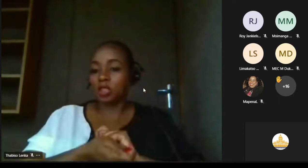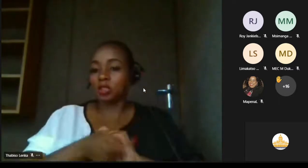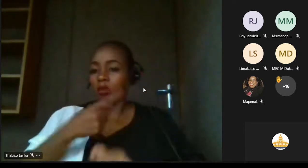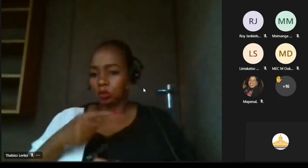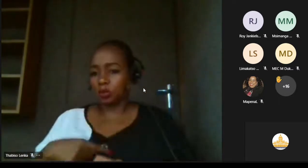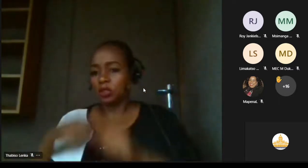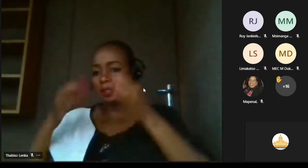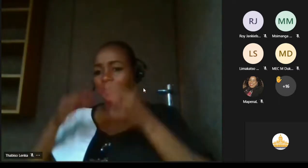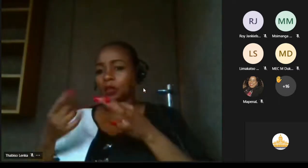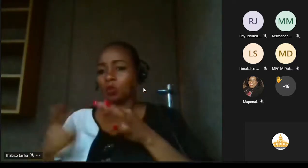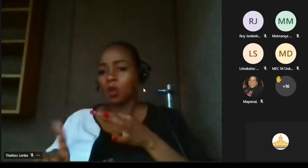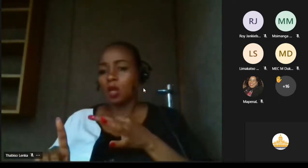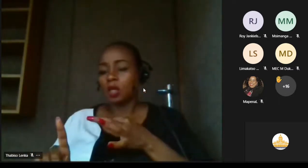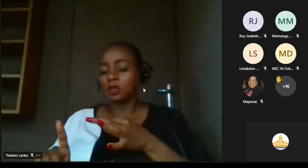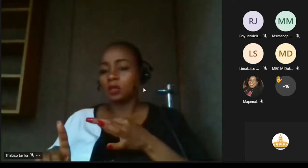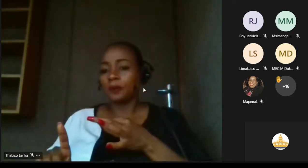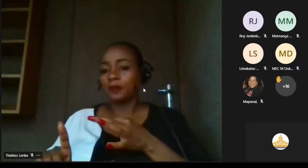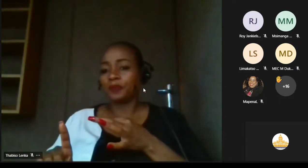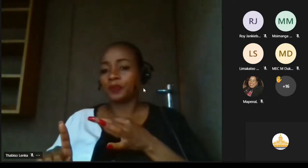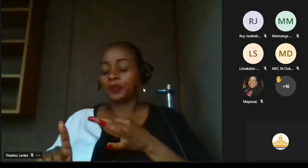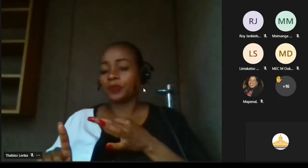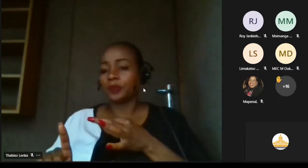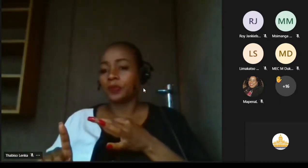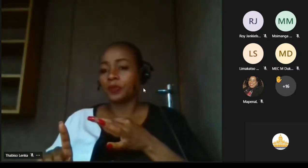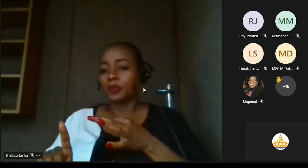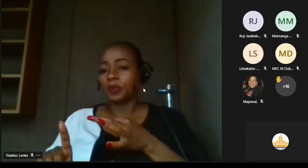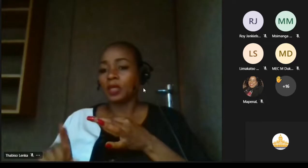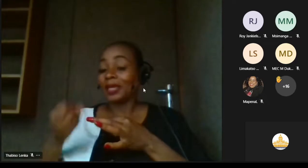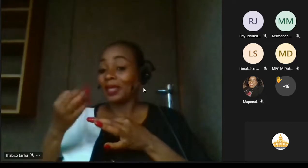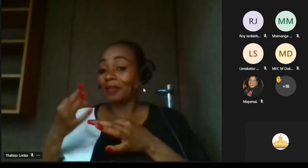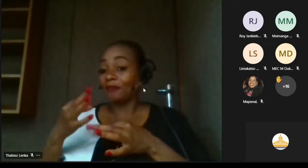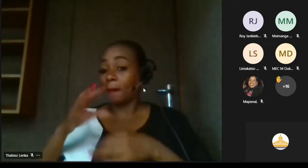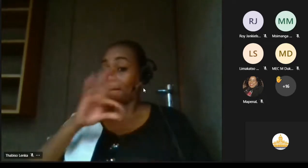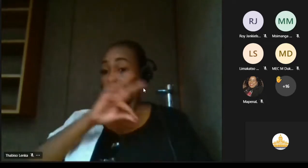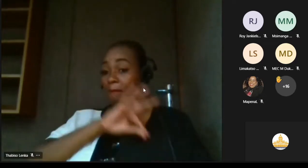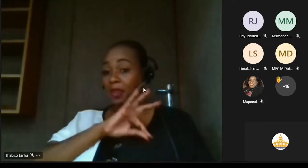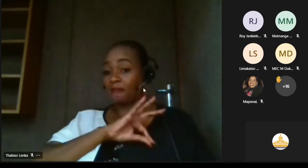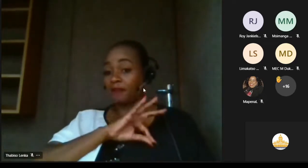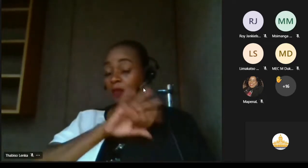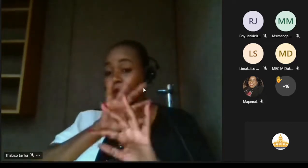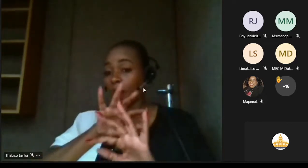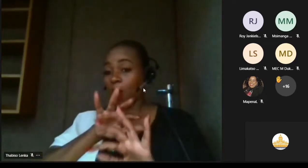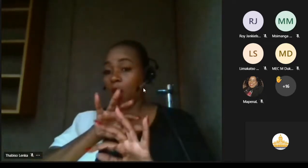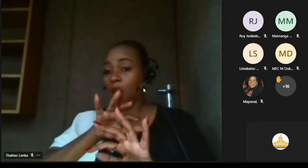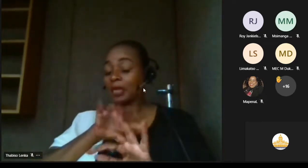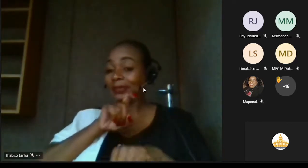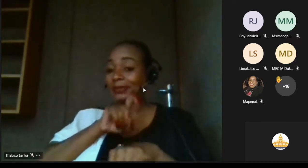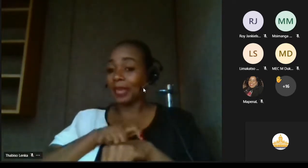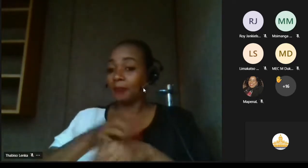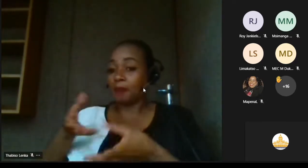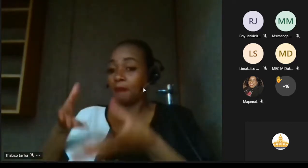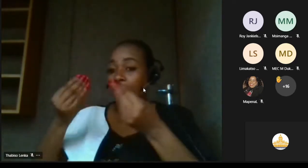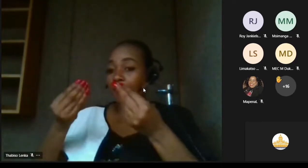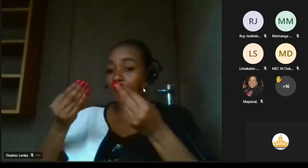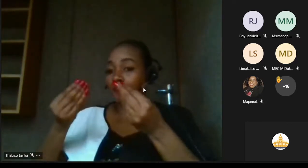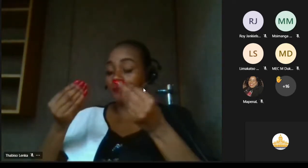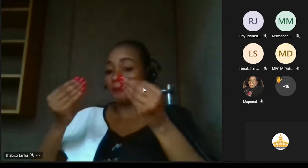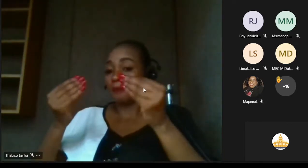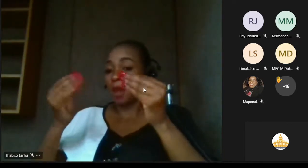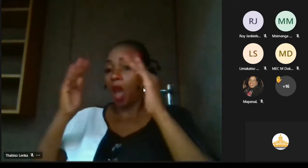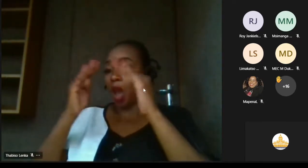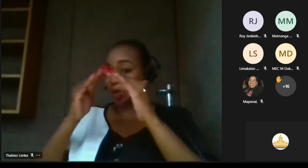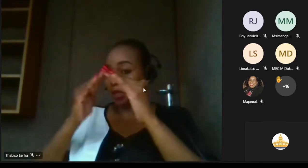re le lefapha re entse gore bao e leng gore ke di-beneficiaries ka nakong eo ba tlo fumantshwa matlo a